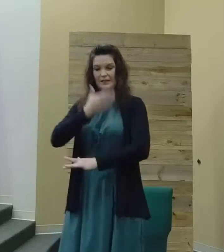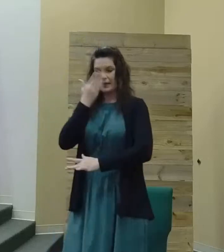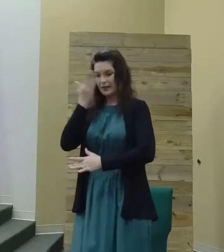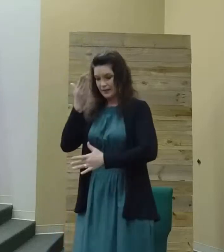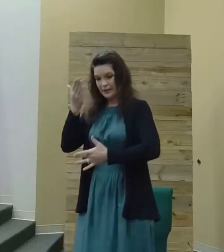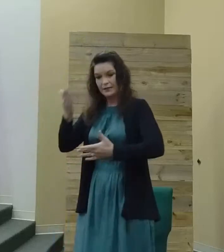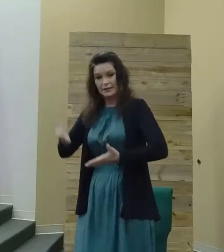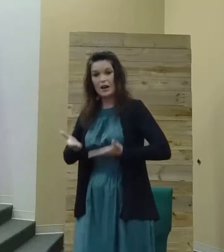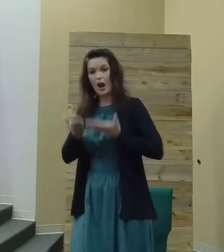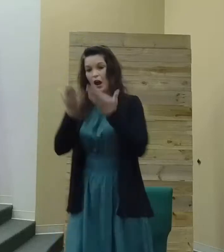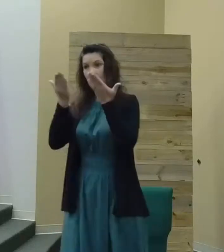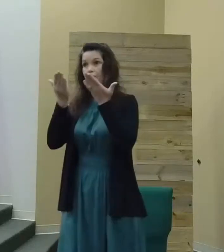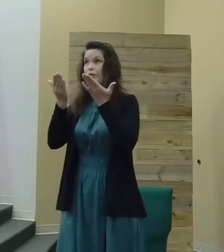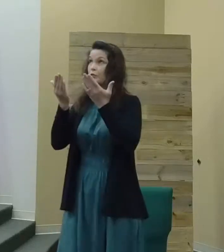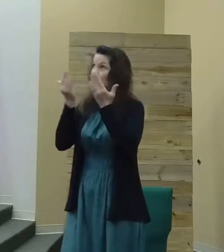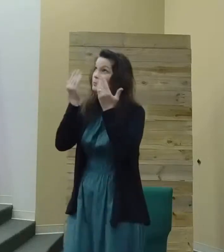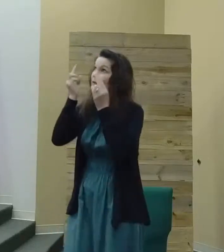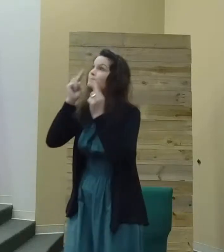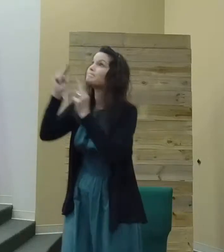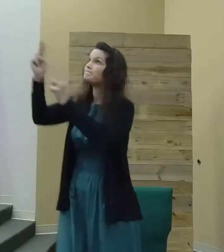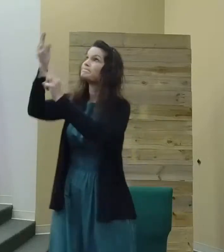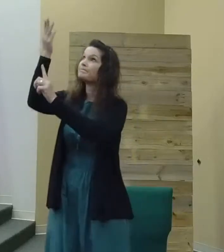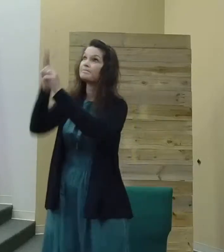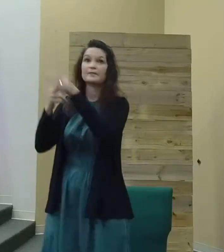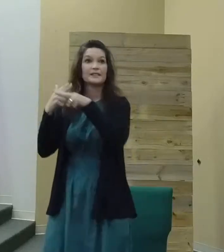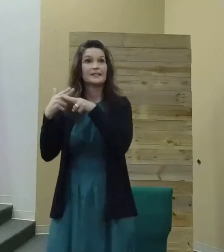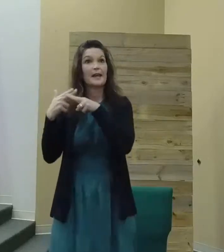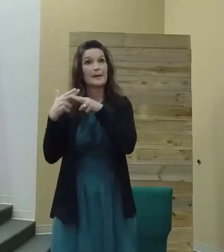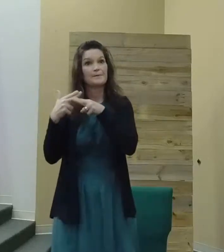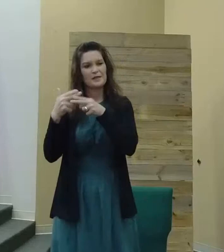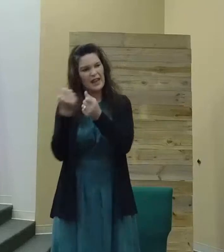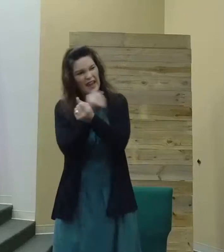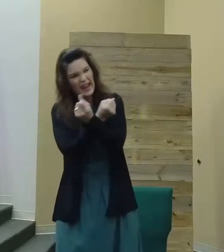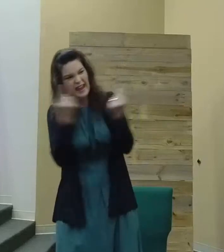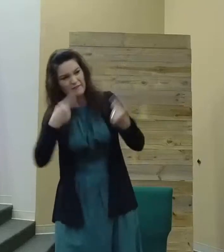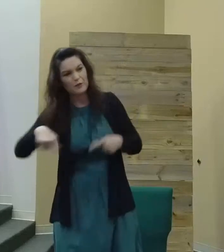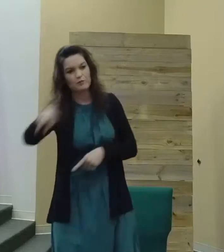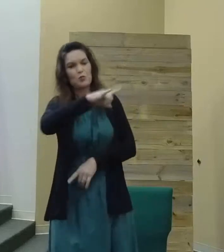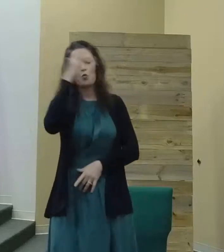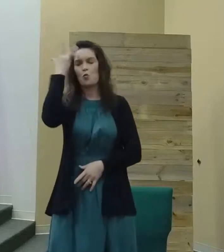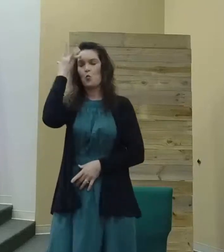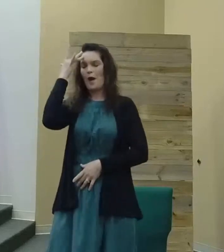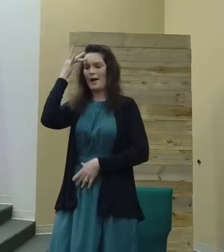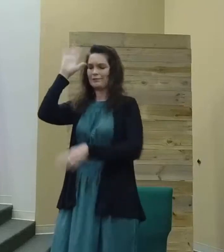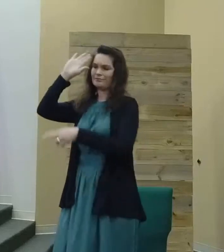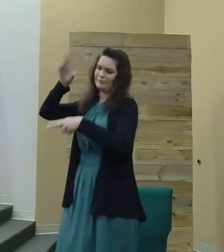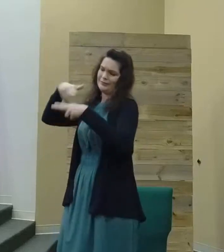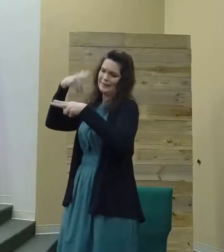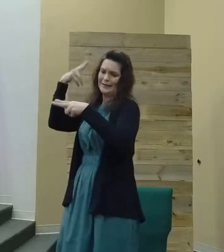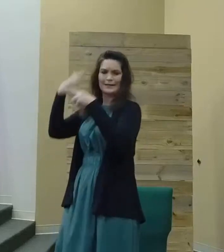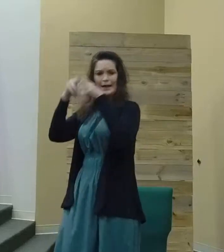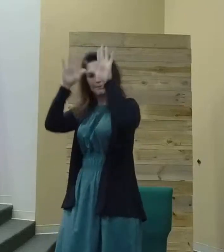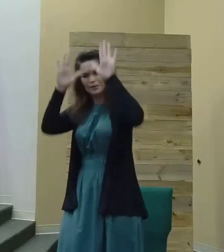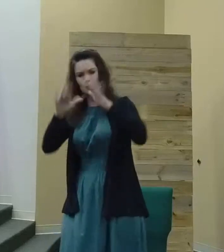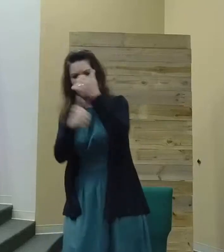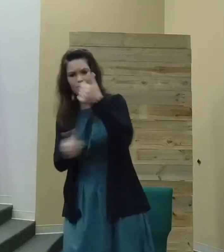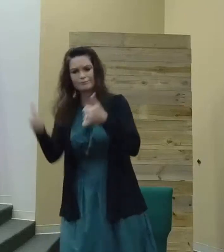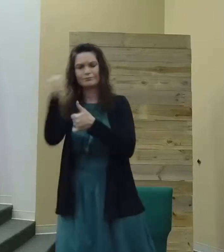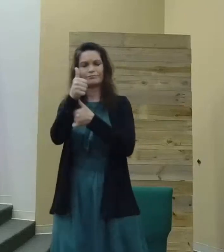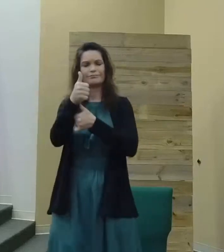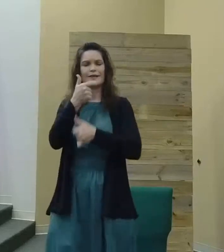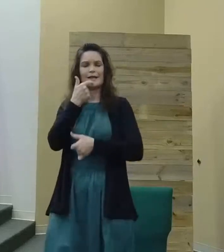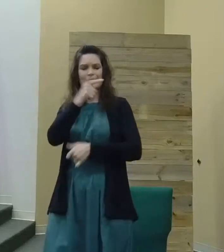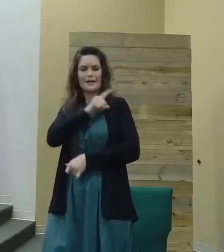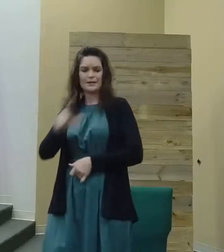and pure offerings will be presented in my name in every place, because my name will be great among the